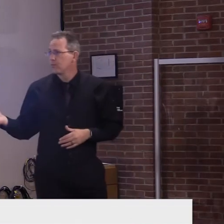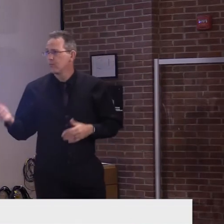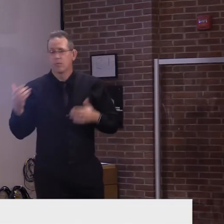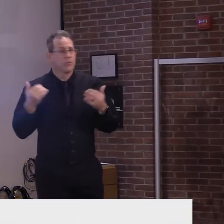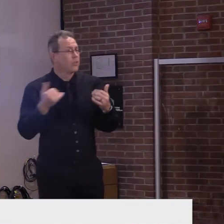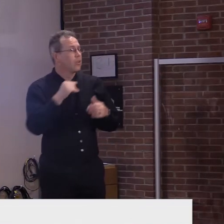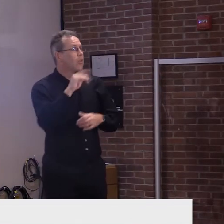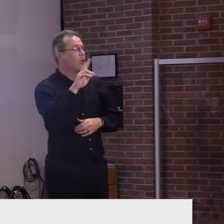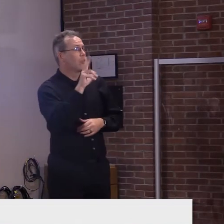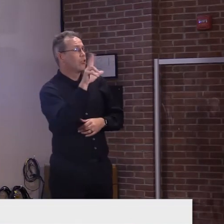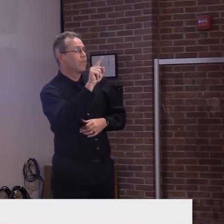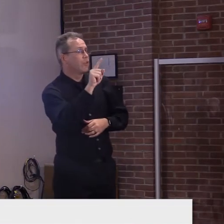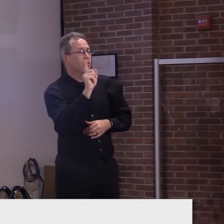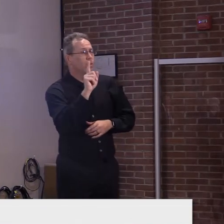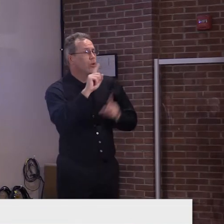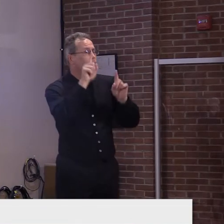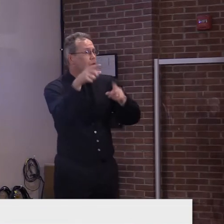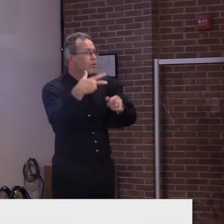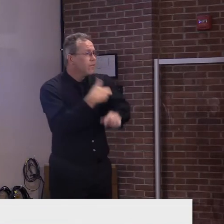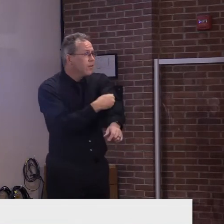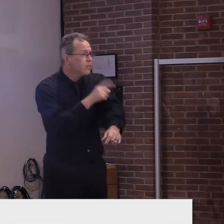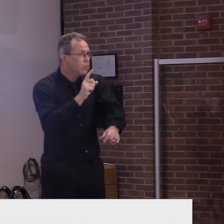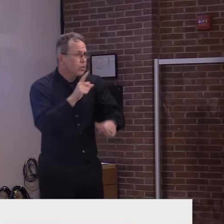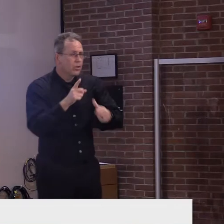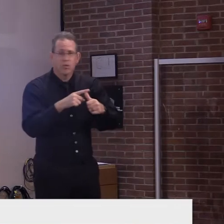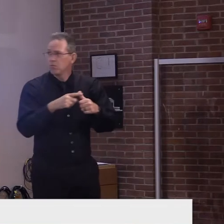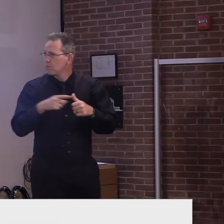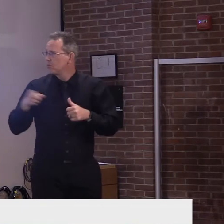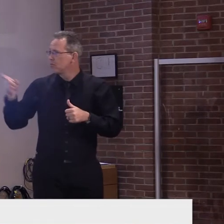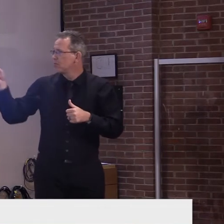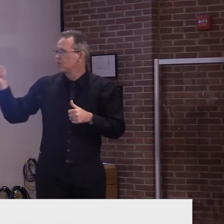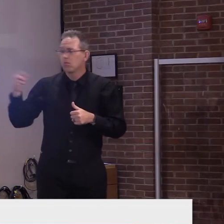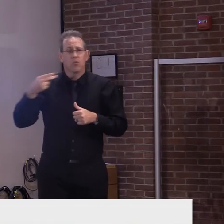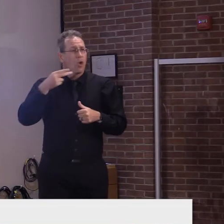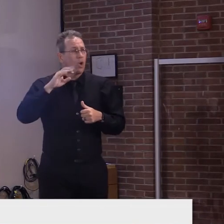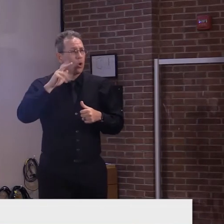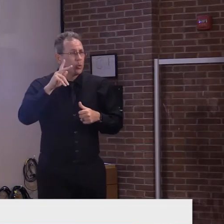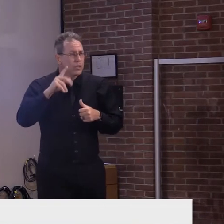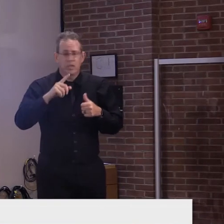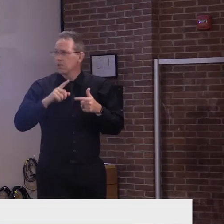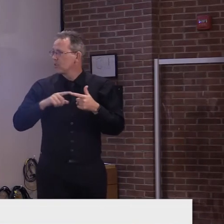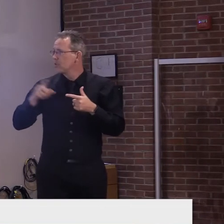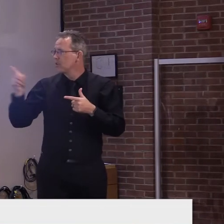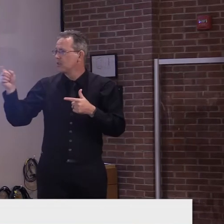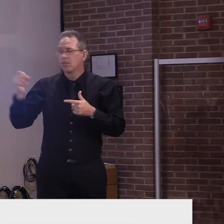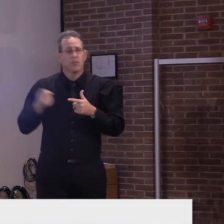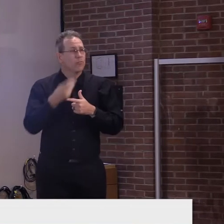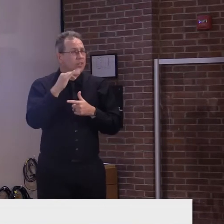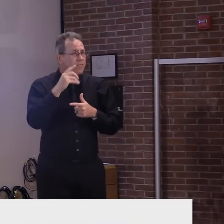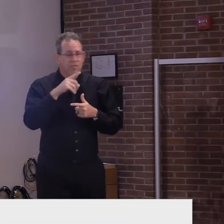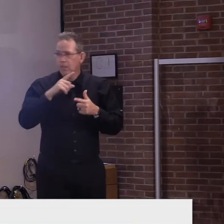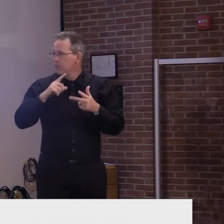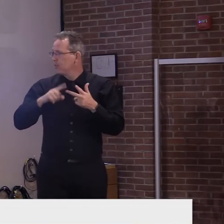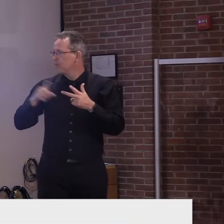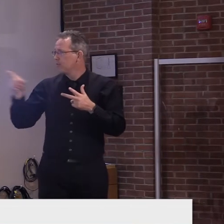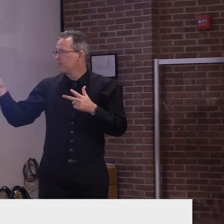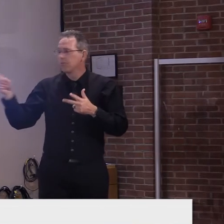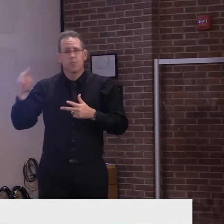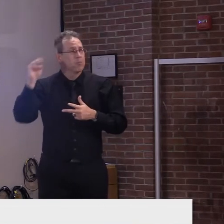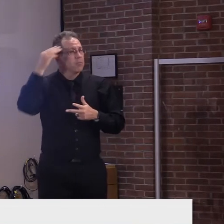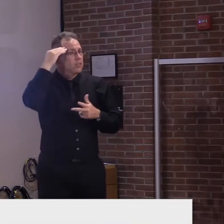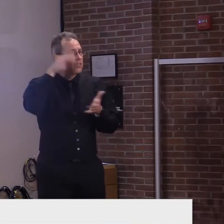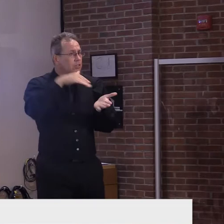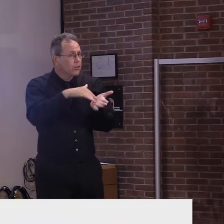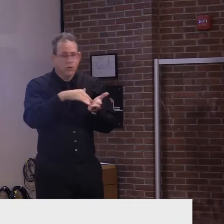Hardwick, Springfield High School in Springfield, Manchester Elementary in Manchester, the Woodstock Farmers Market in